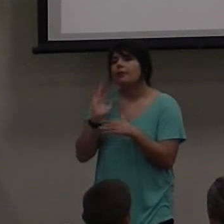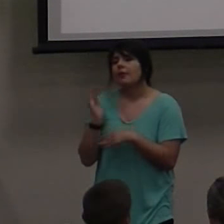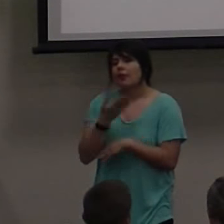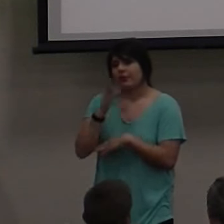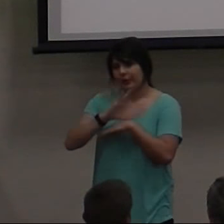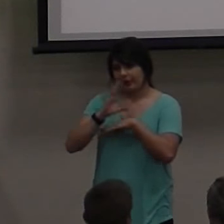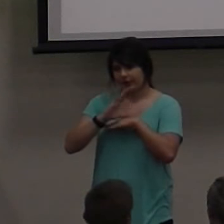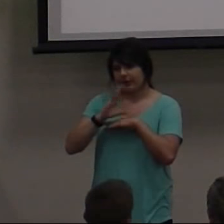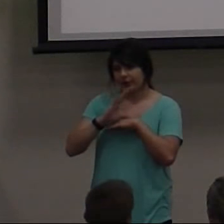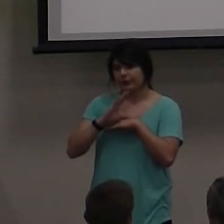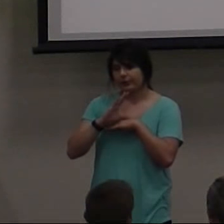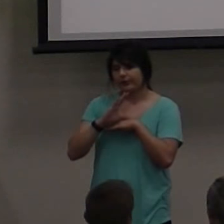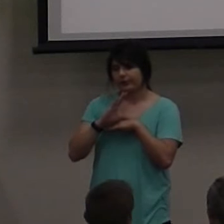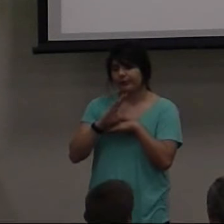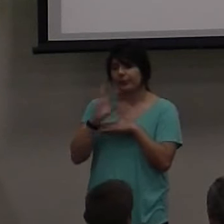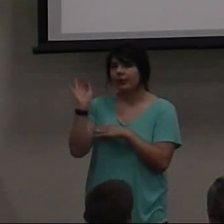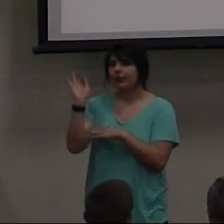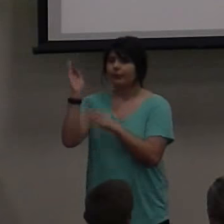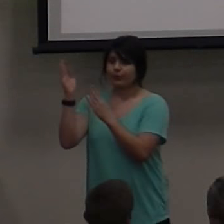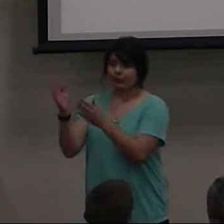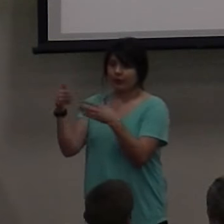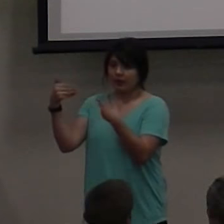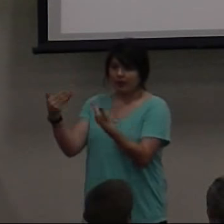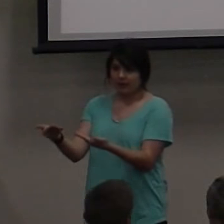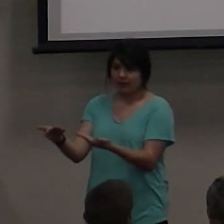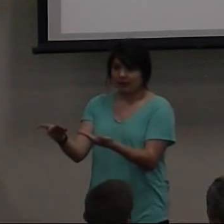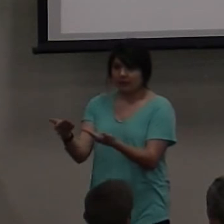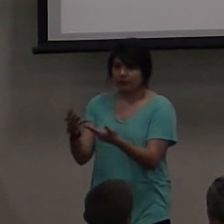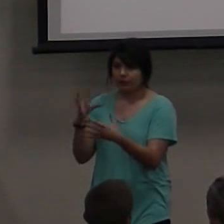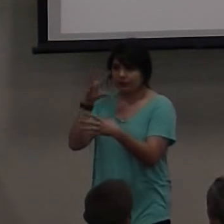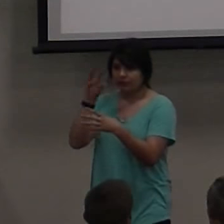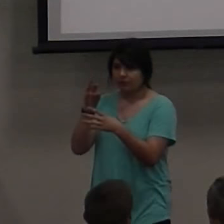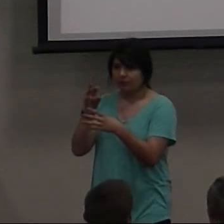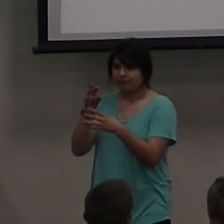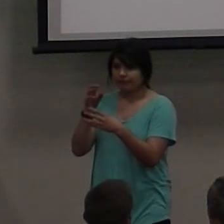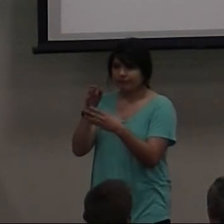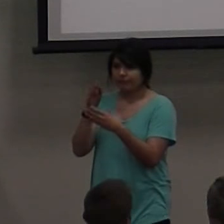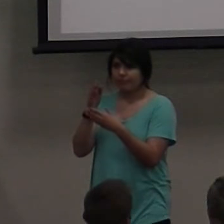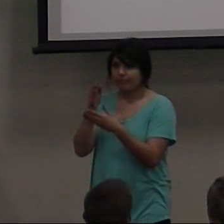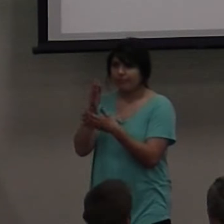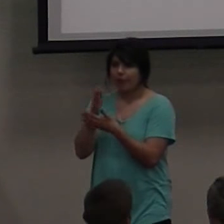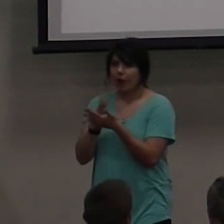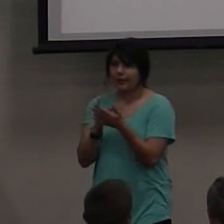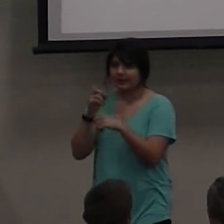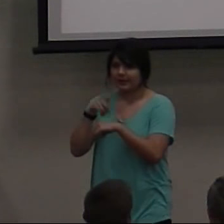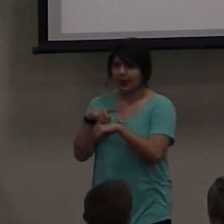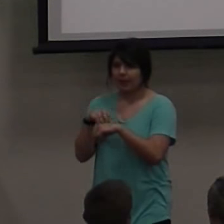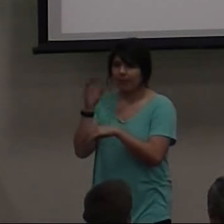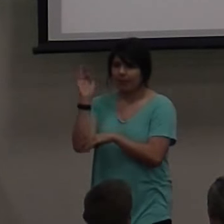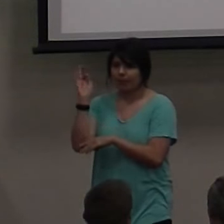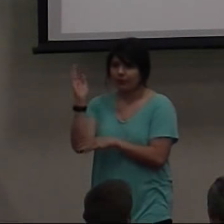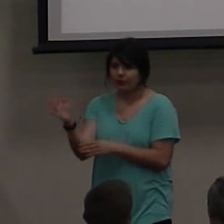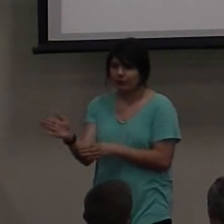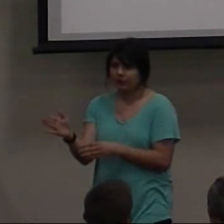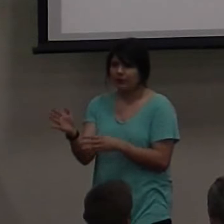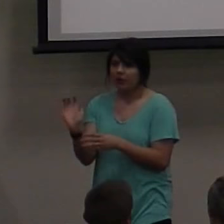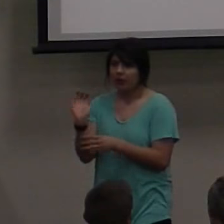congregations, the preacher there, who is a part-time preacher, he works as a